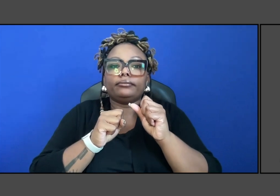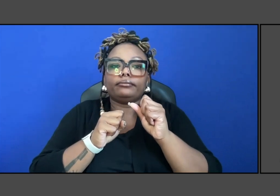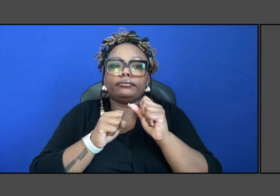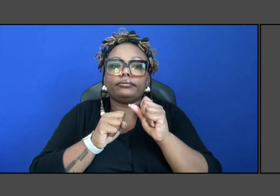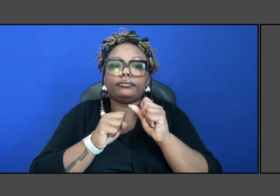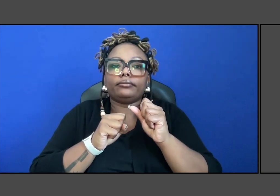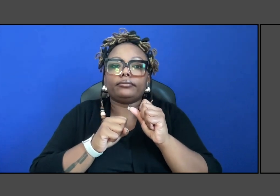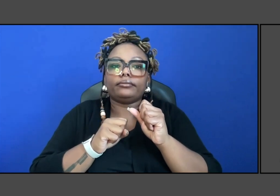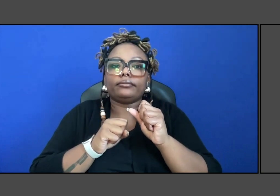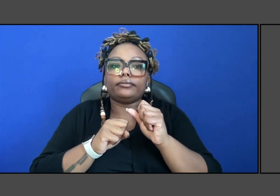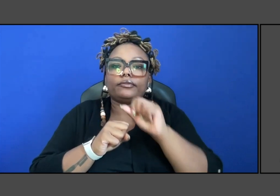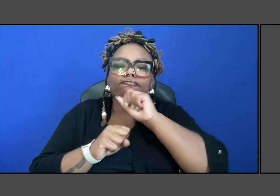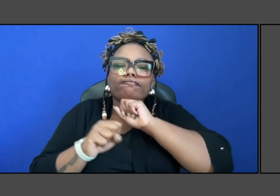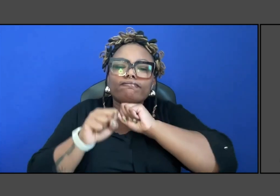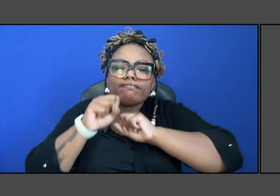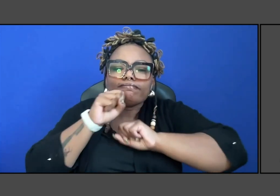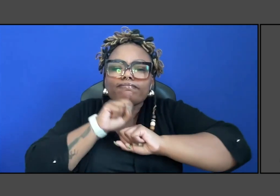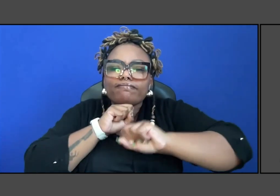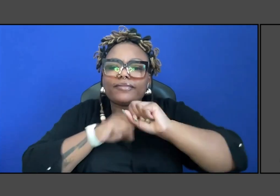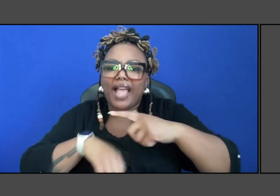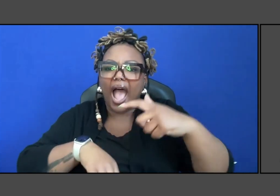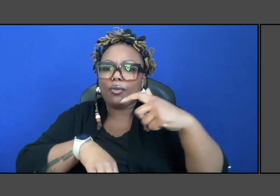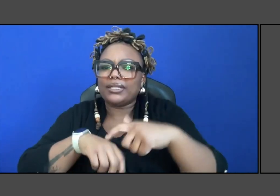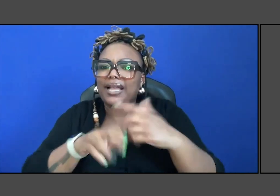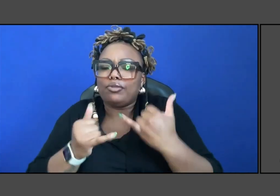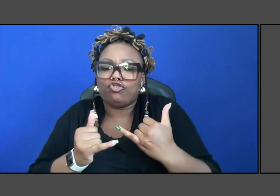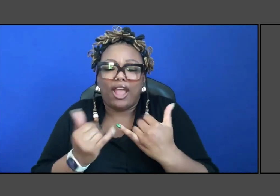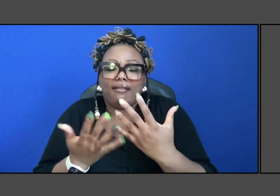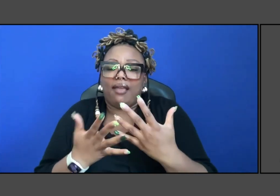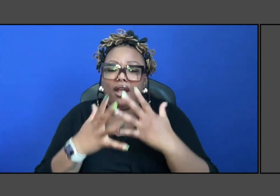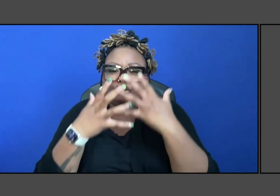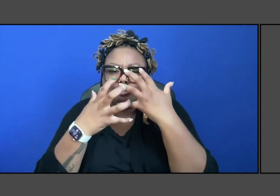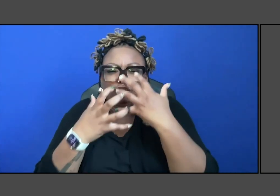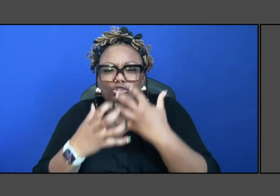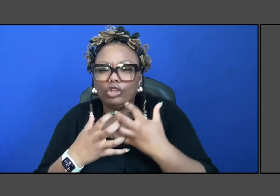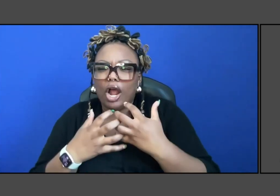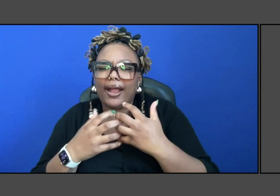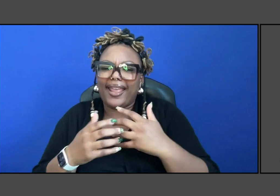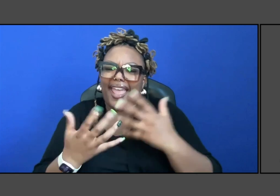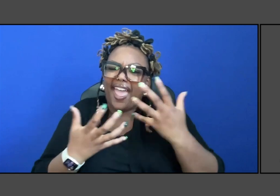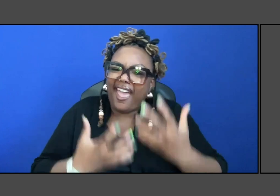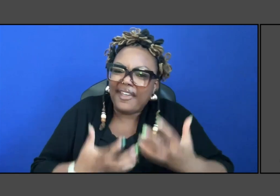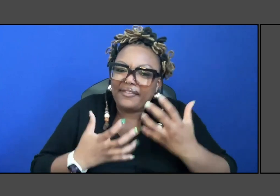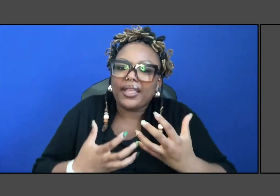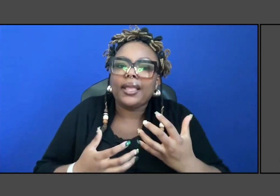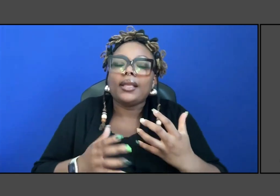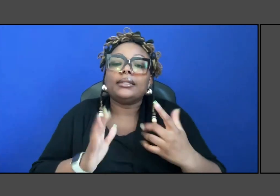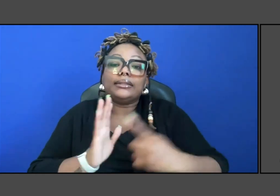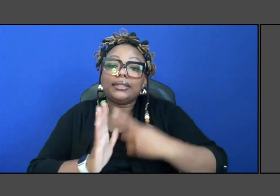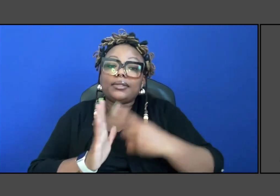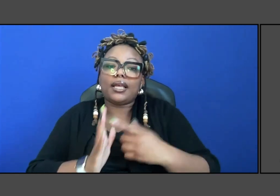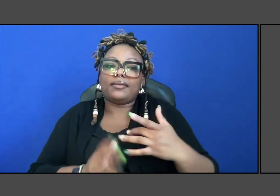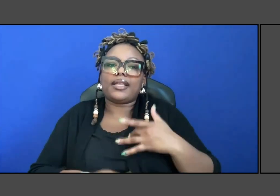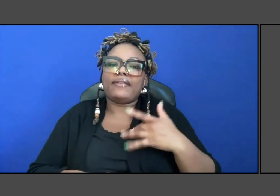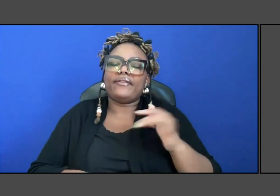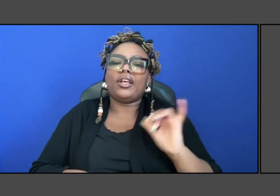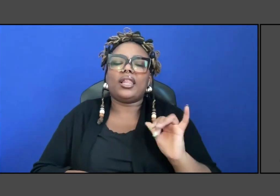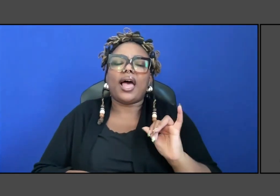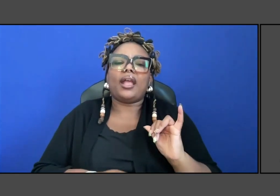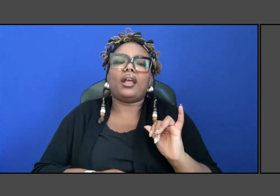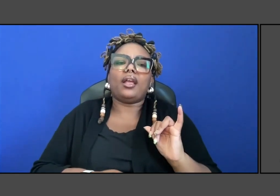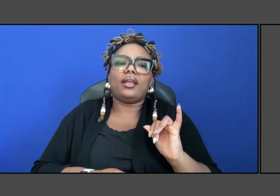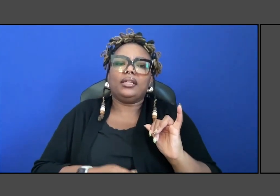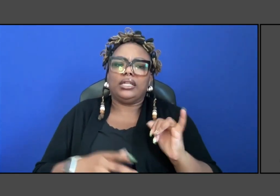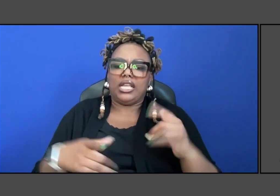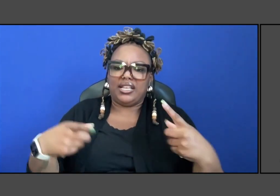and dark our times are in certain ways, that sometimes might feel at odds of